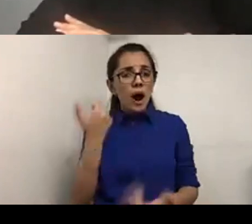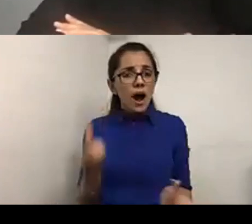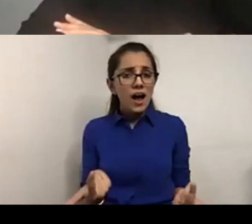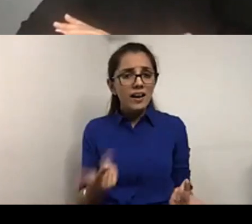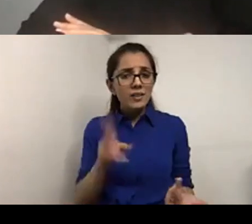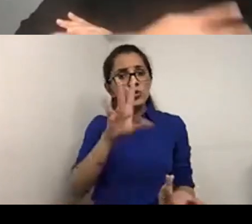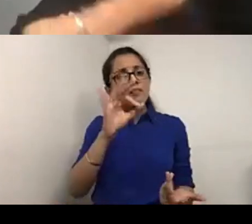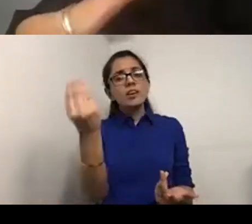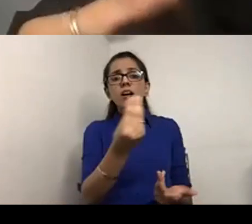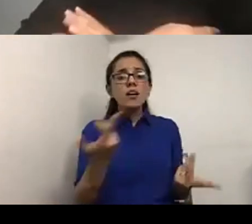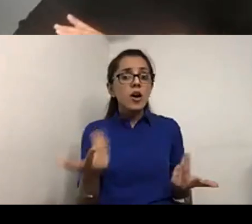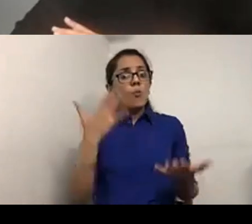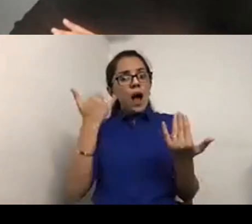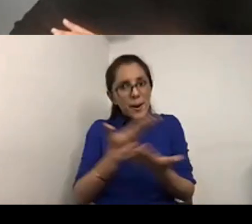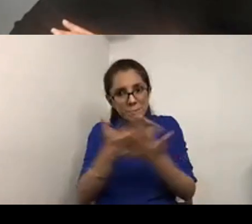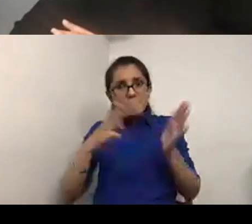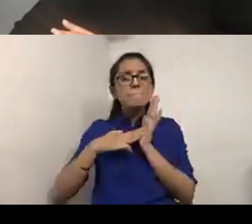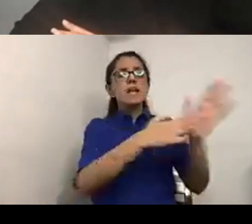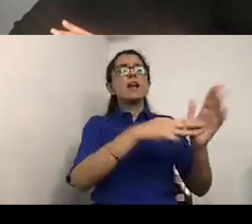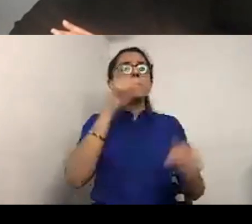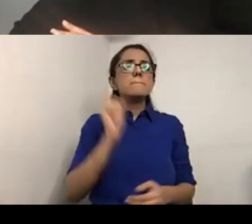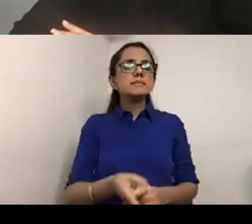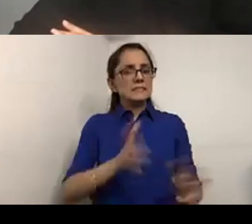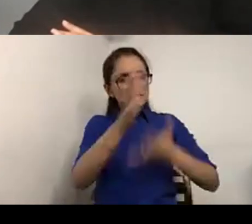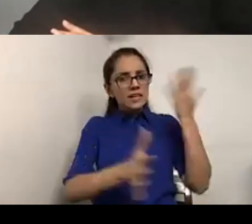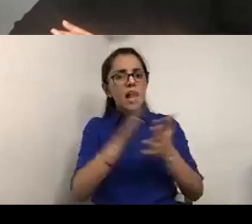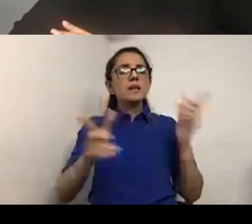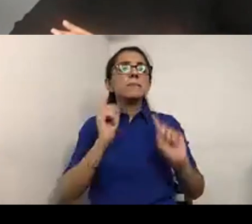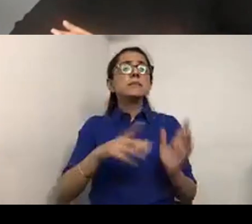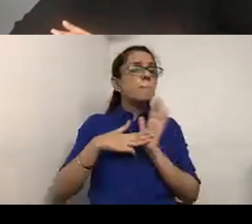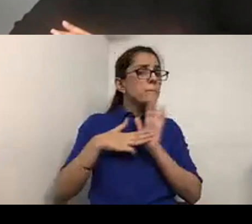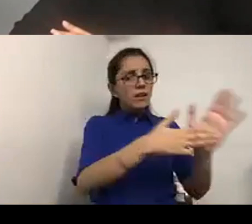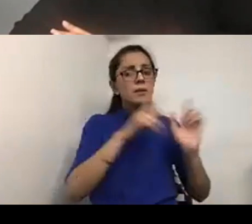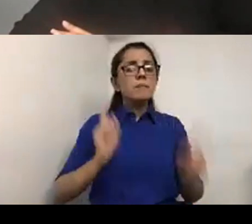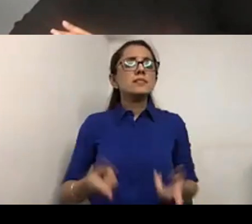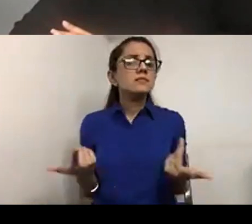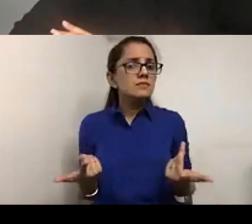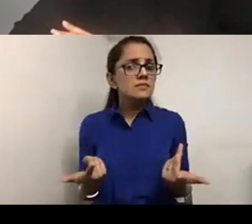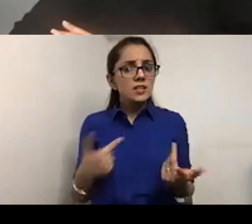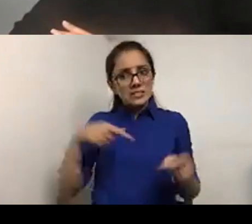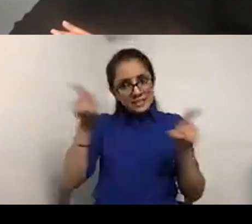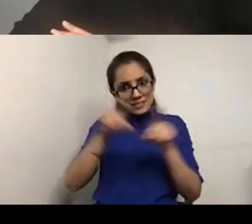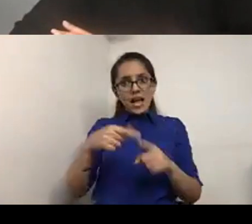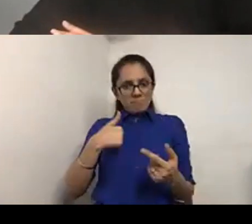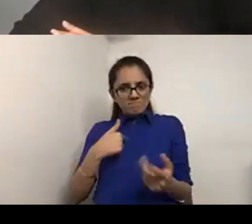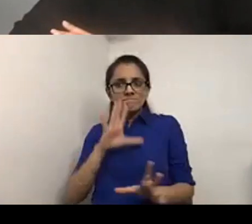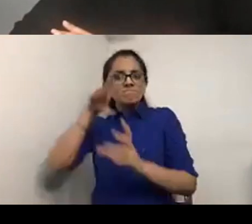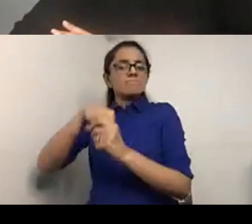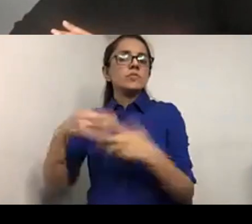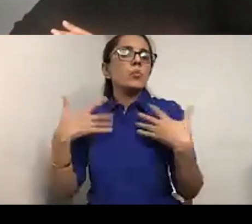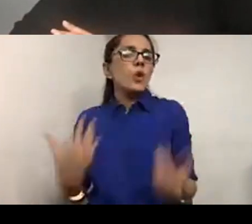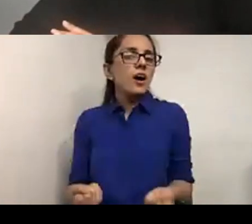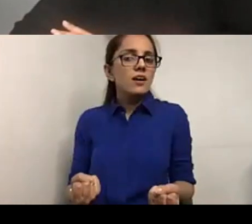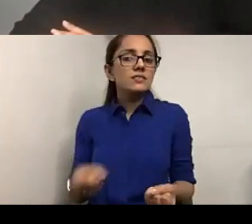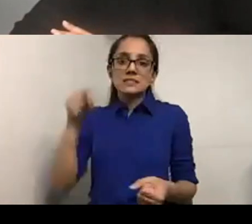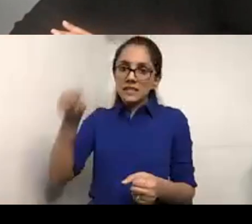sign? Why can't I have 1 million people talking a sign language? Why can't I be one of those who can make that difference? And I